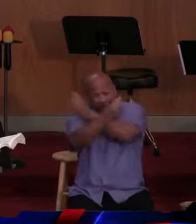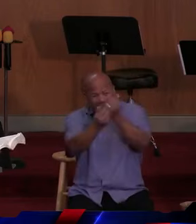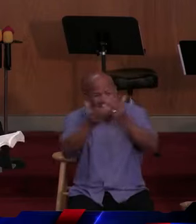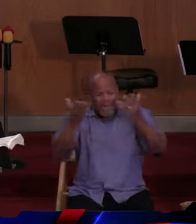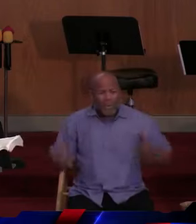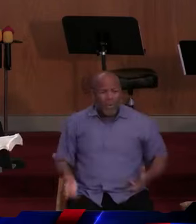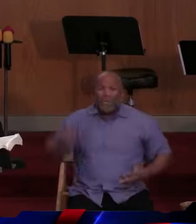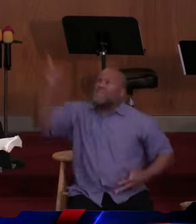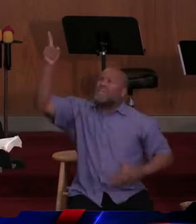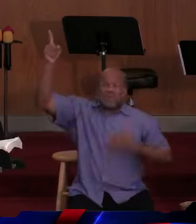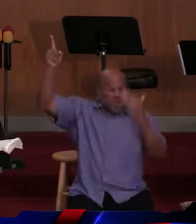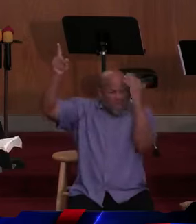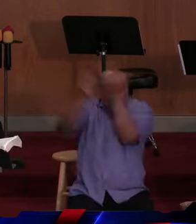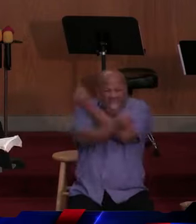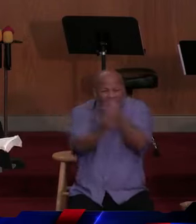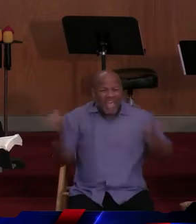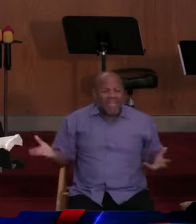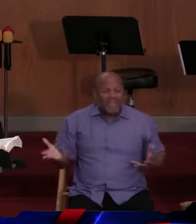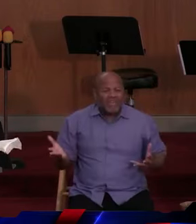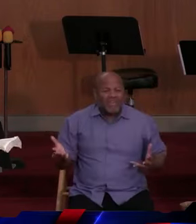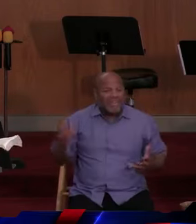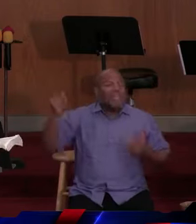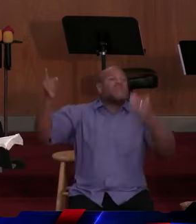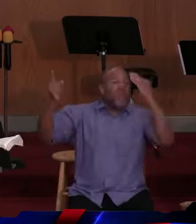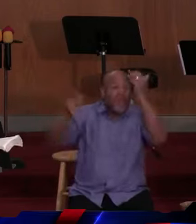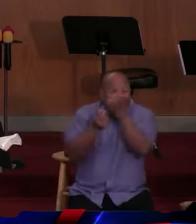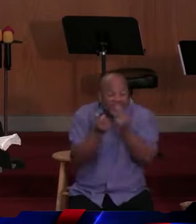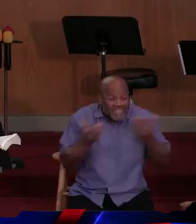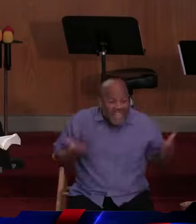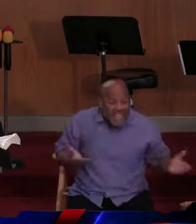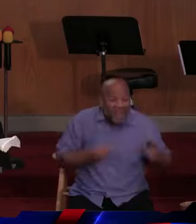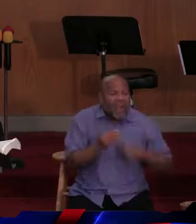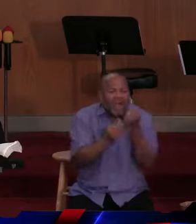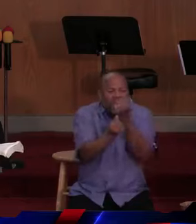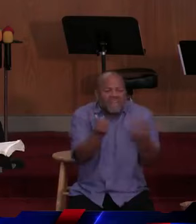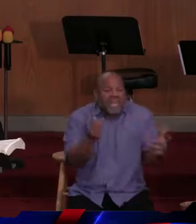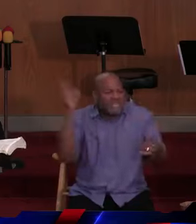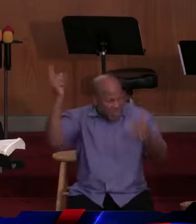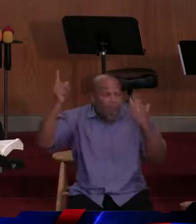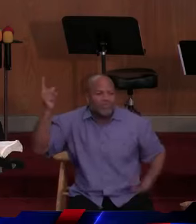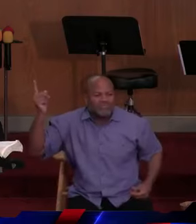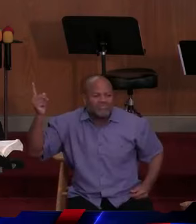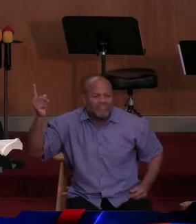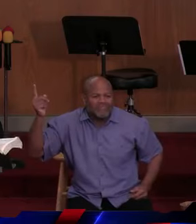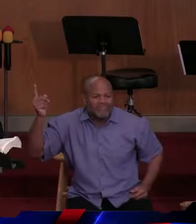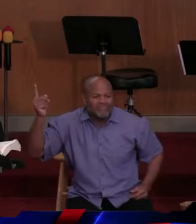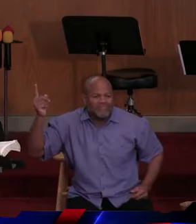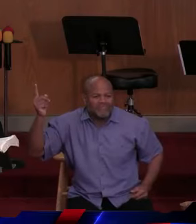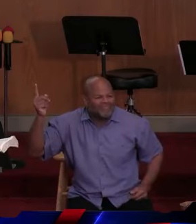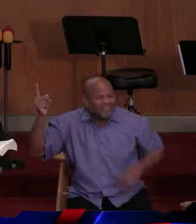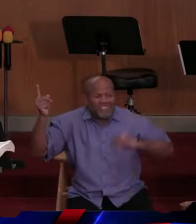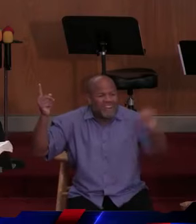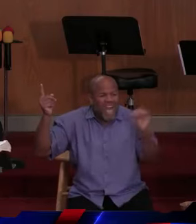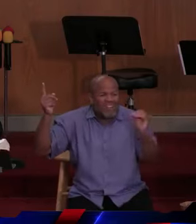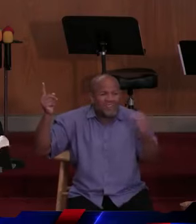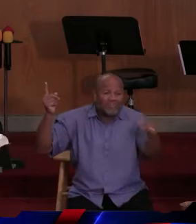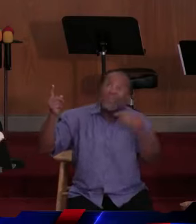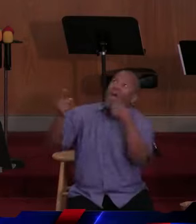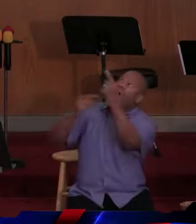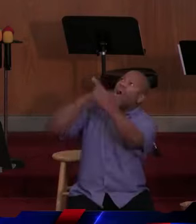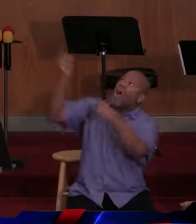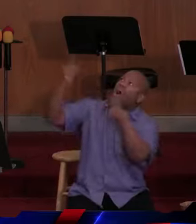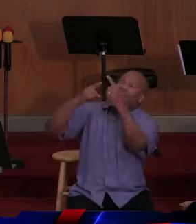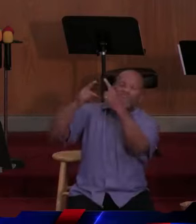that he knows everything, and he knows everything about everything he knows. Nothing you tell him